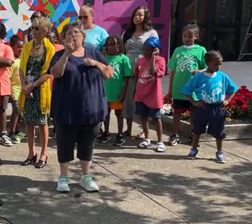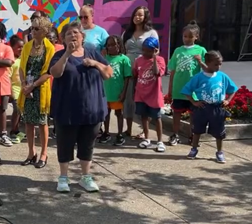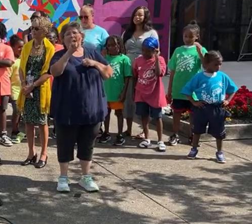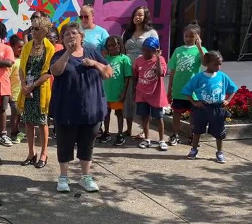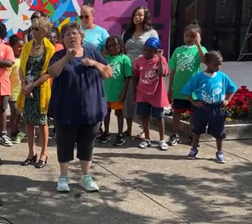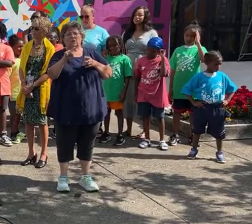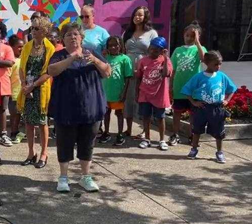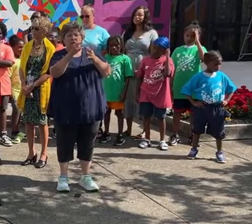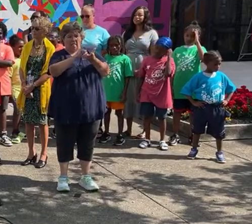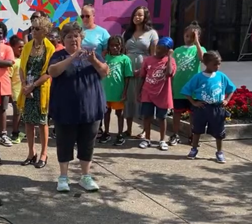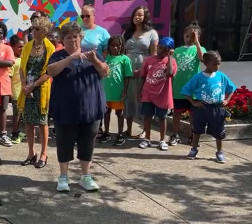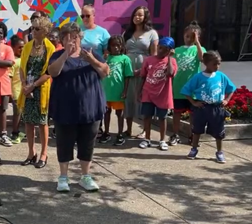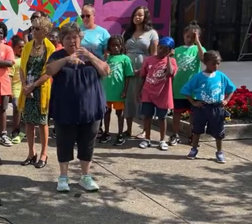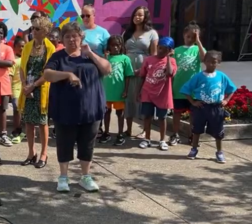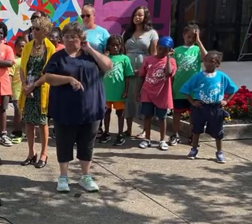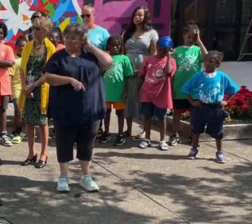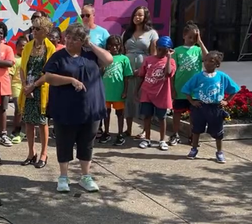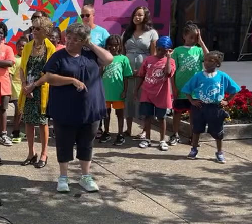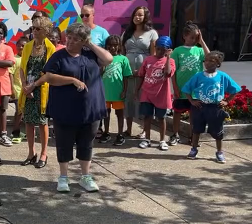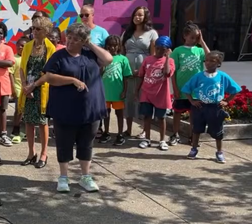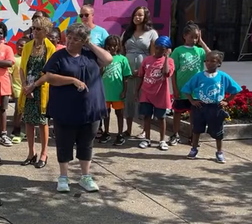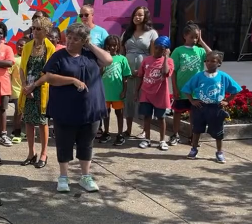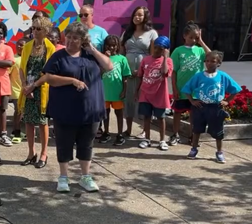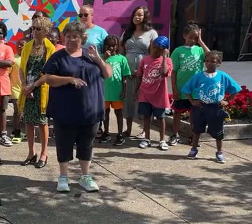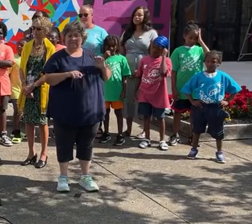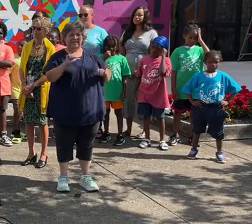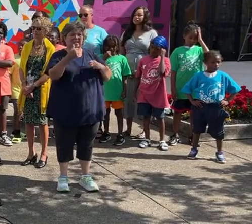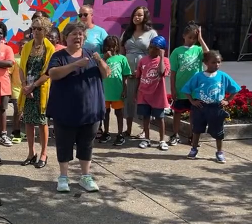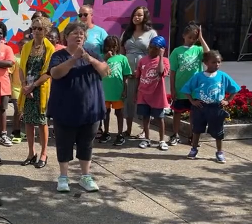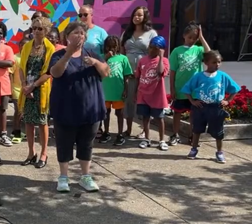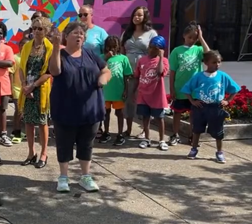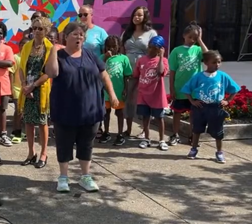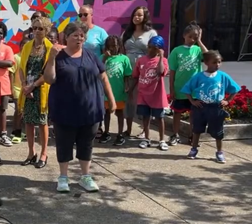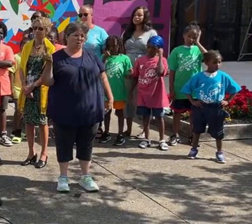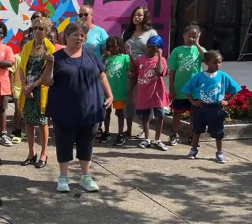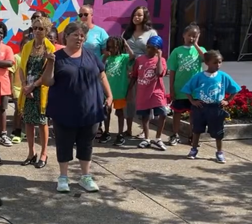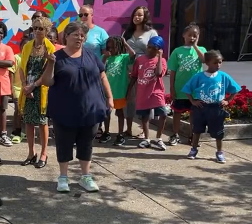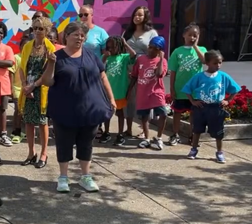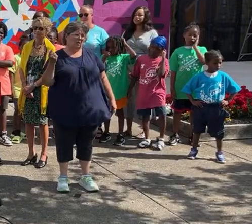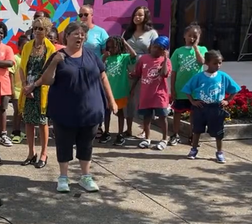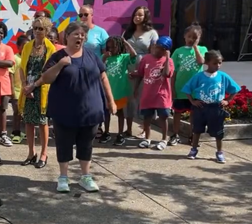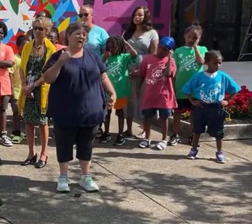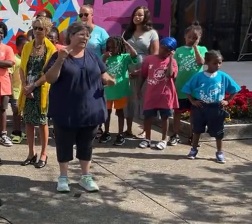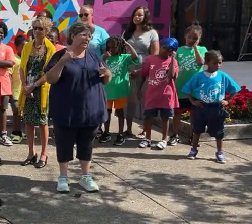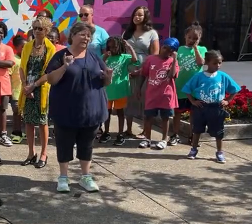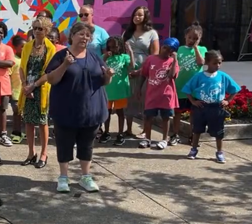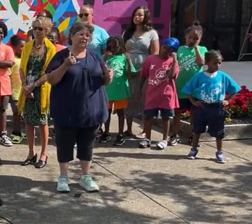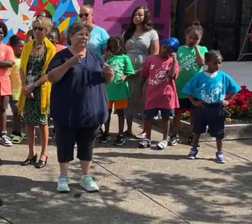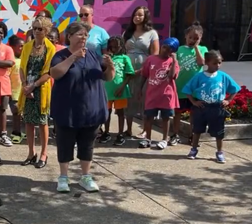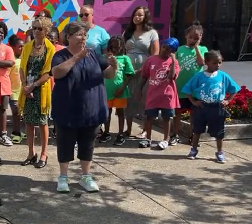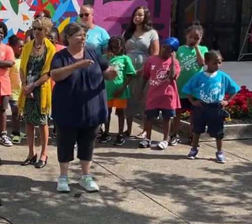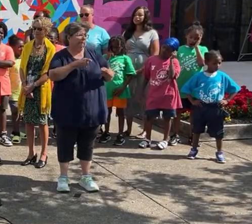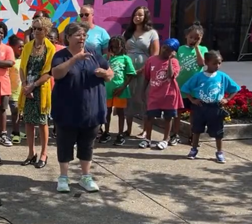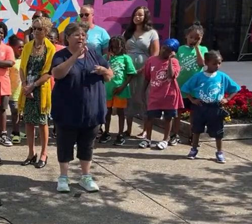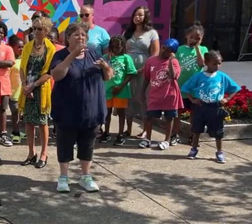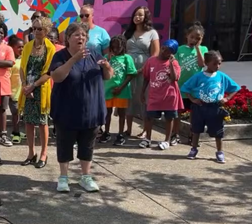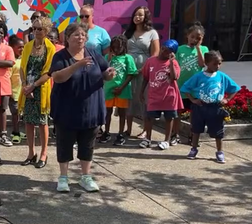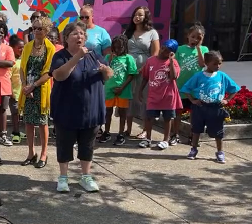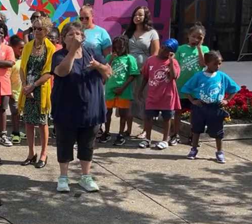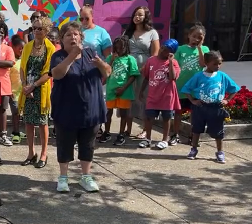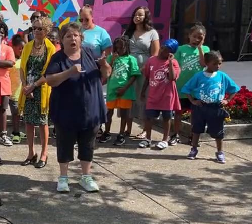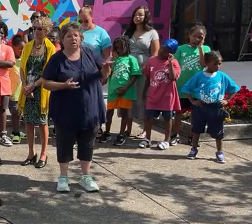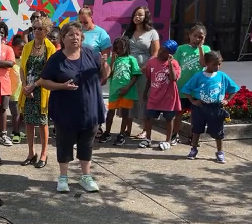years ago for starting this, because 10 years ago, I was still kind of struggling to find my way as an